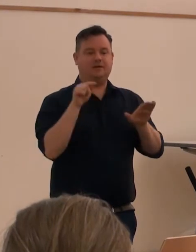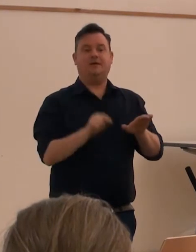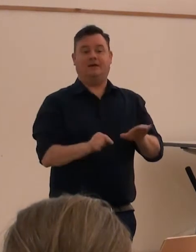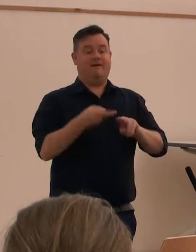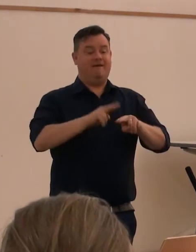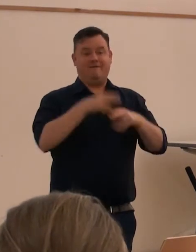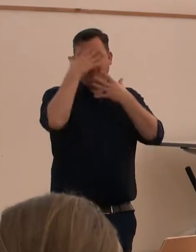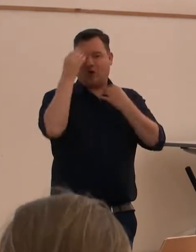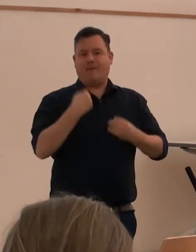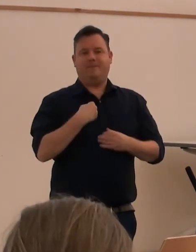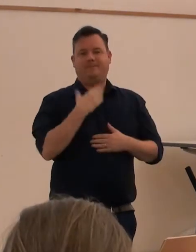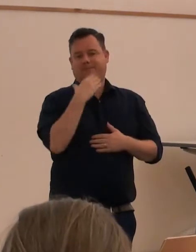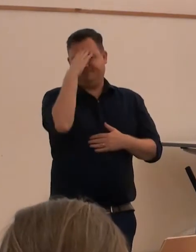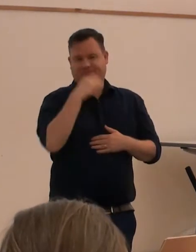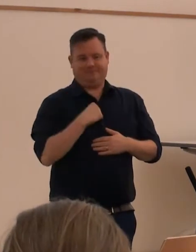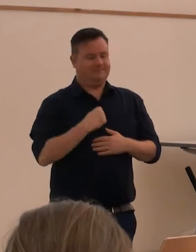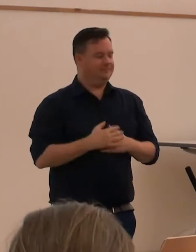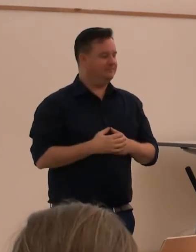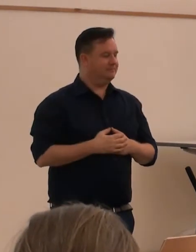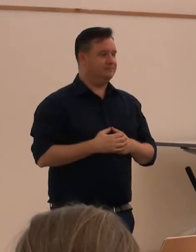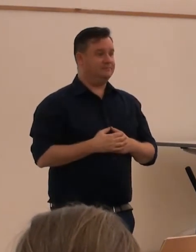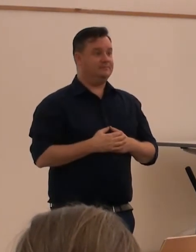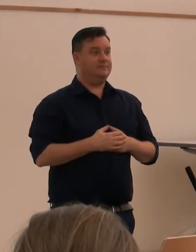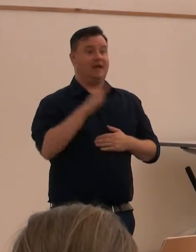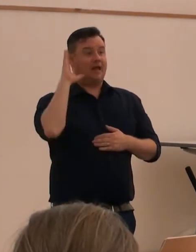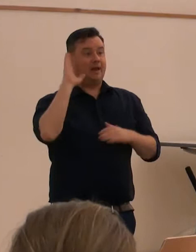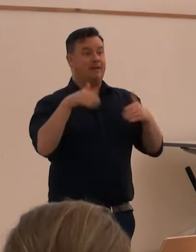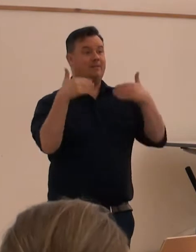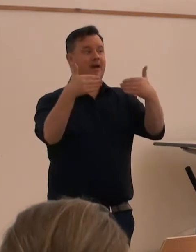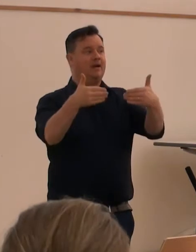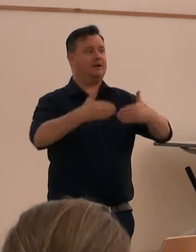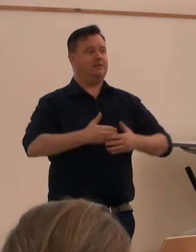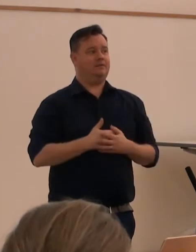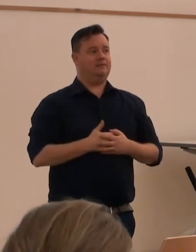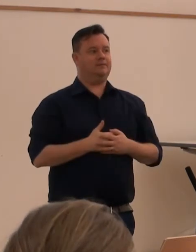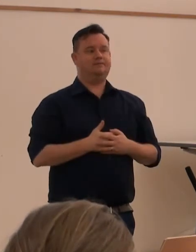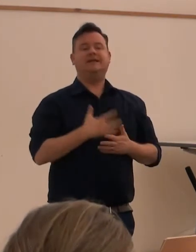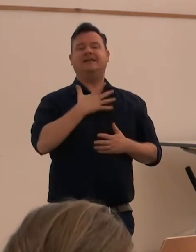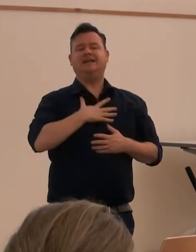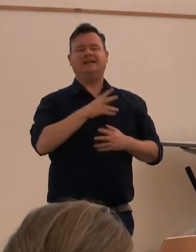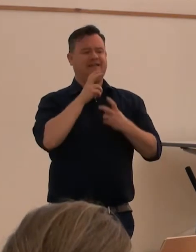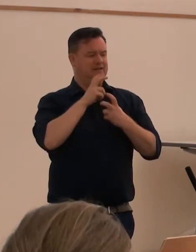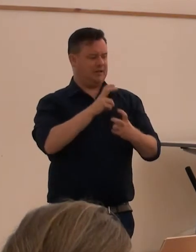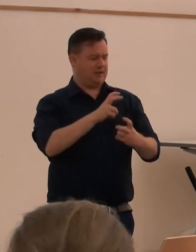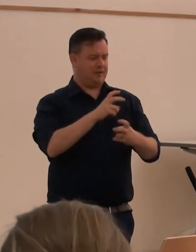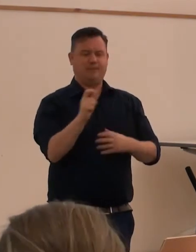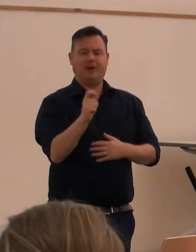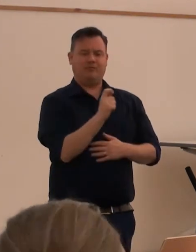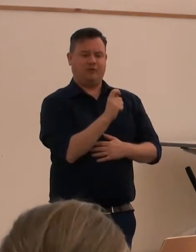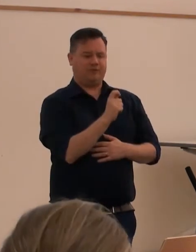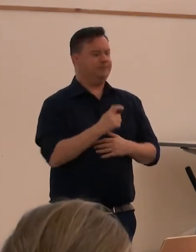Shout. Move the slides on. Can you hear me in the back? You need to speak properly. Put your sound in the